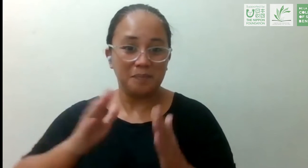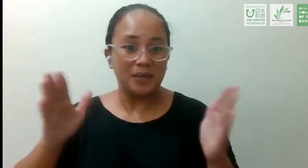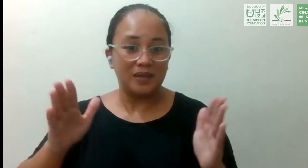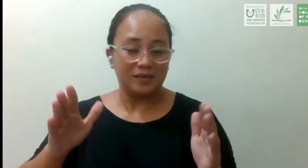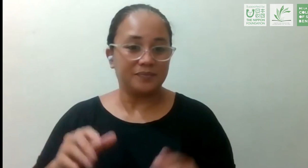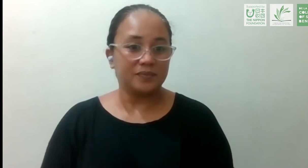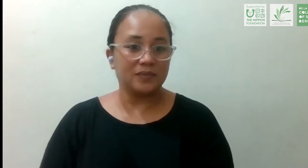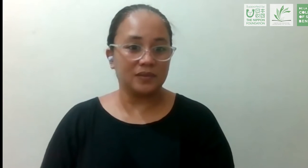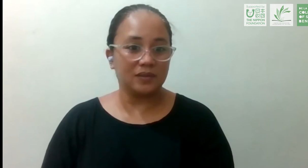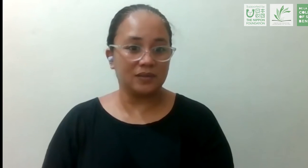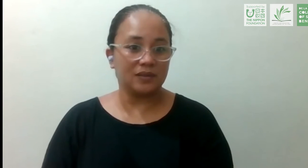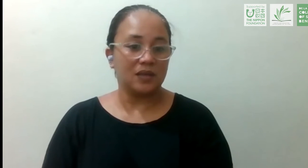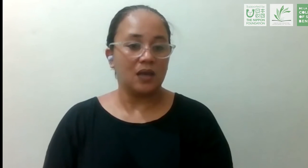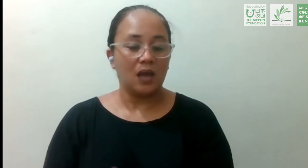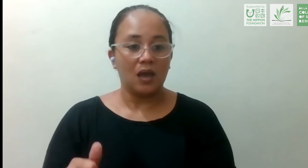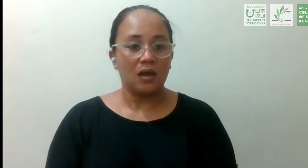Right is bigger than left.